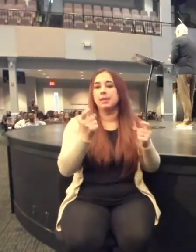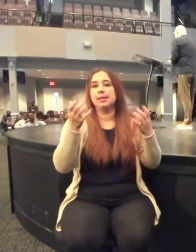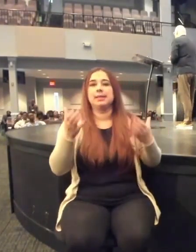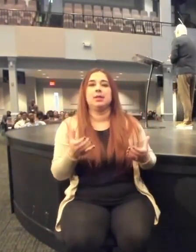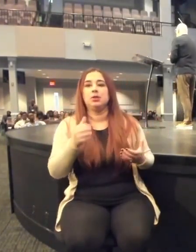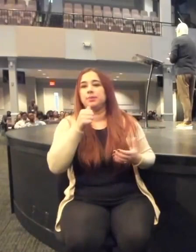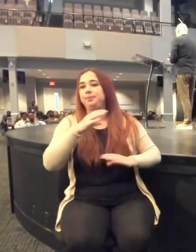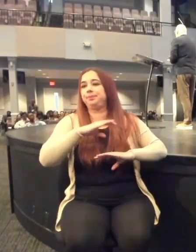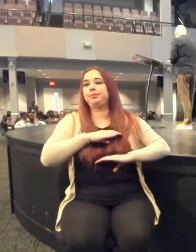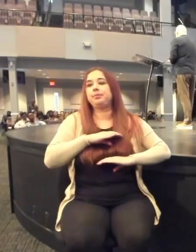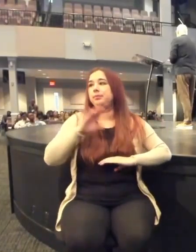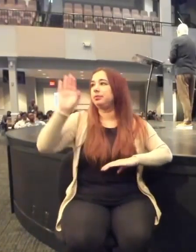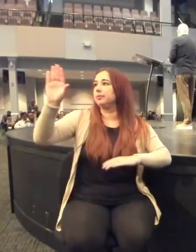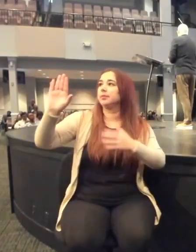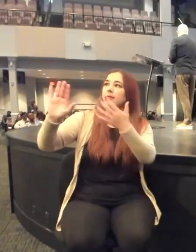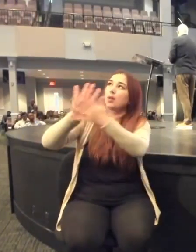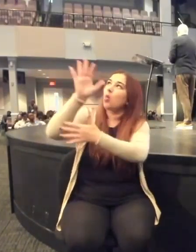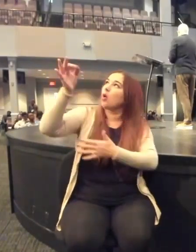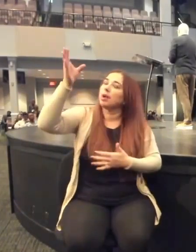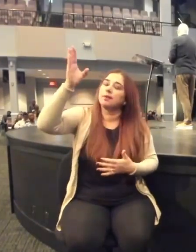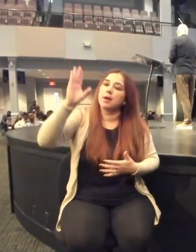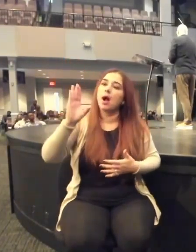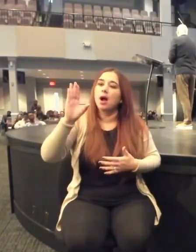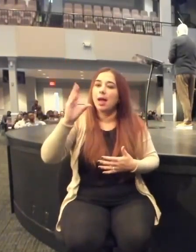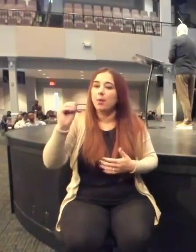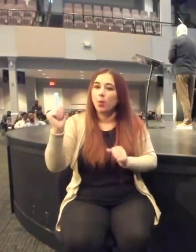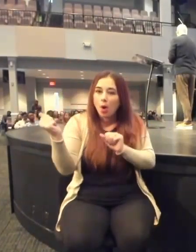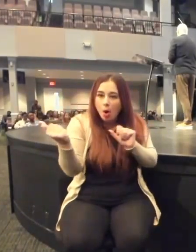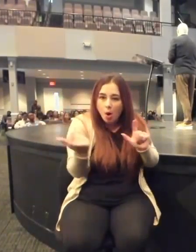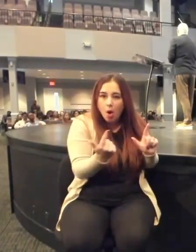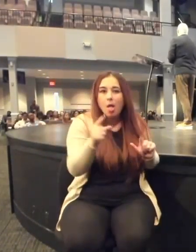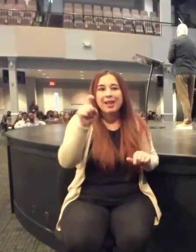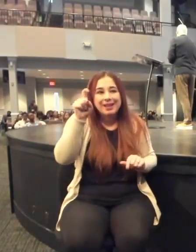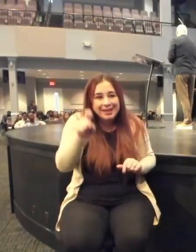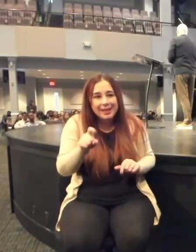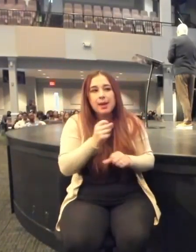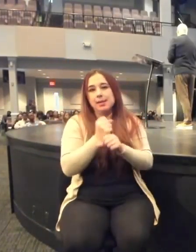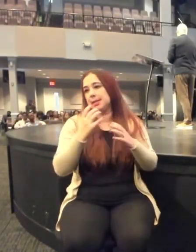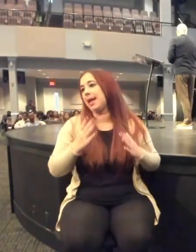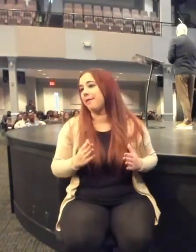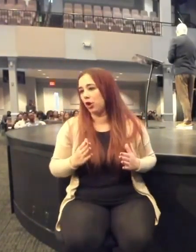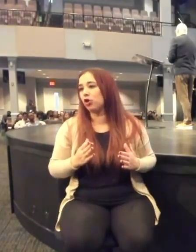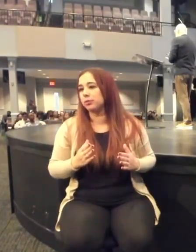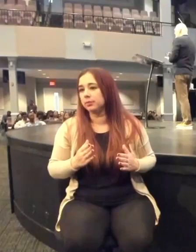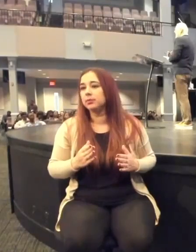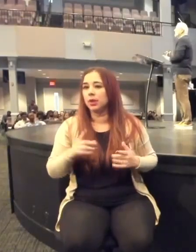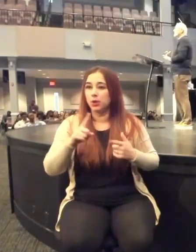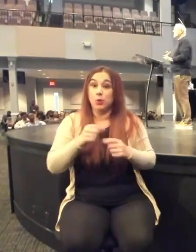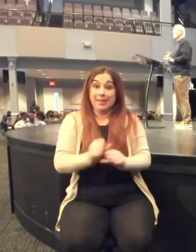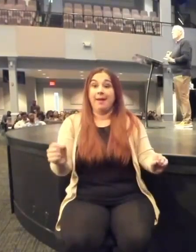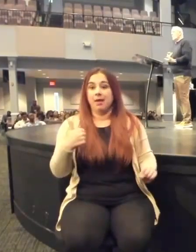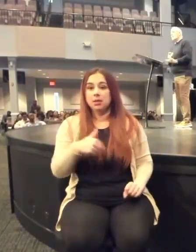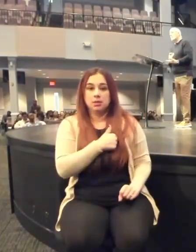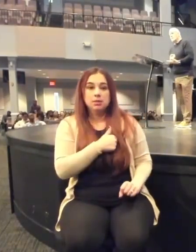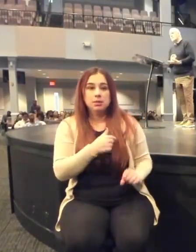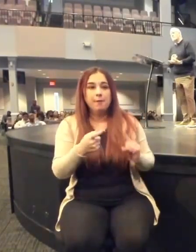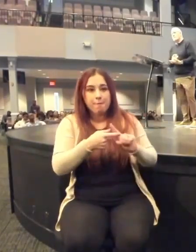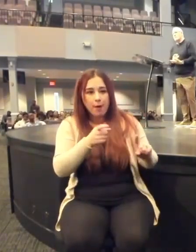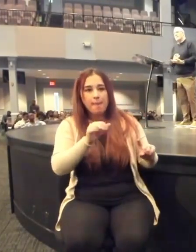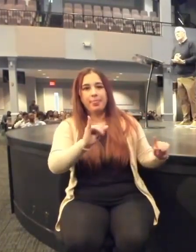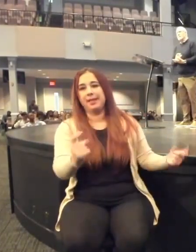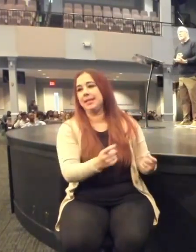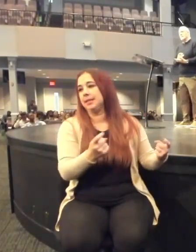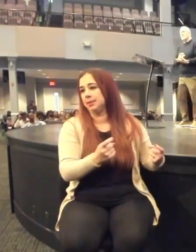fall short of the glory of God, and we all need a Savior to save us from our